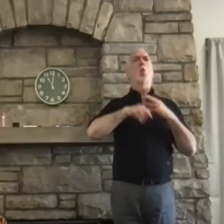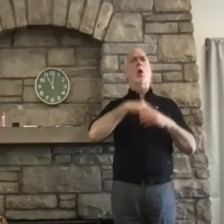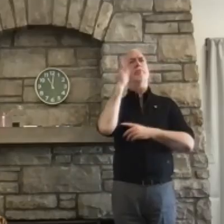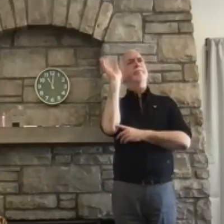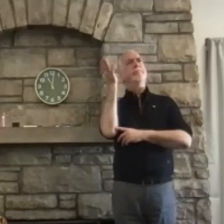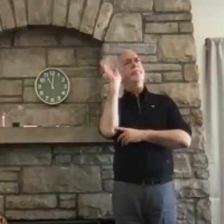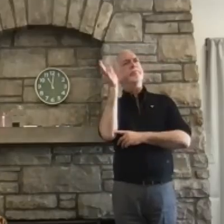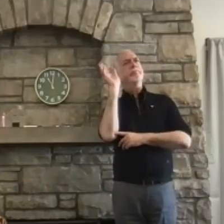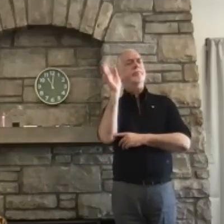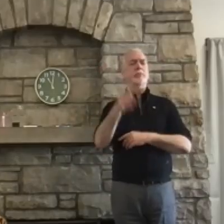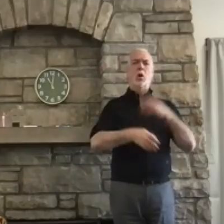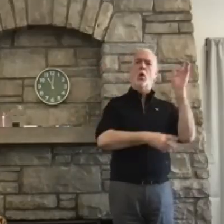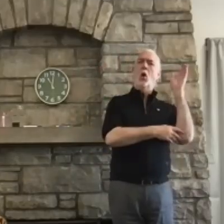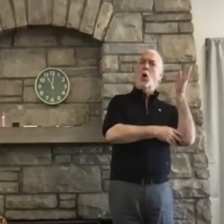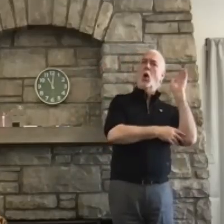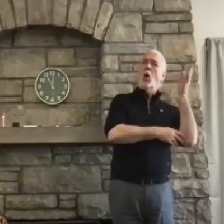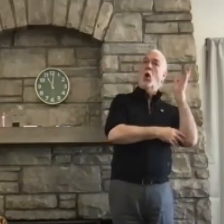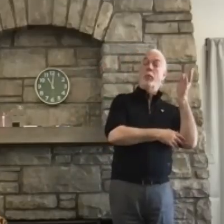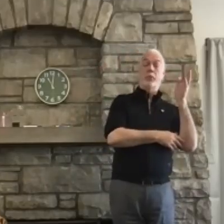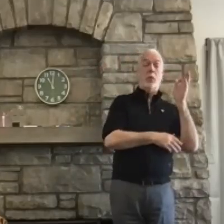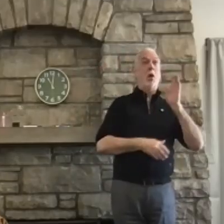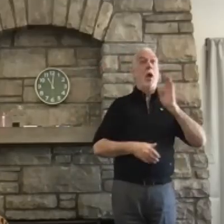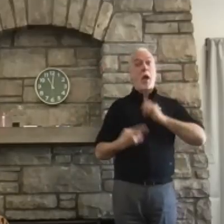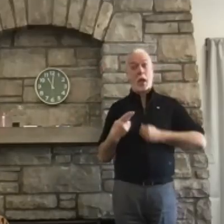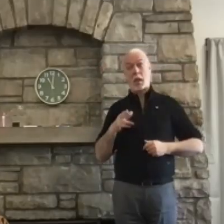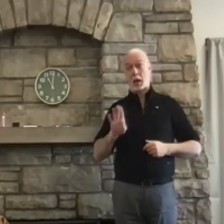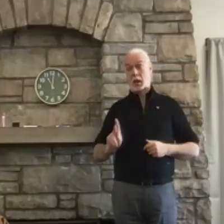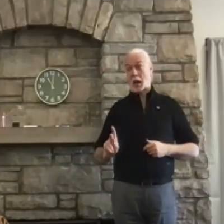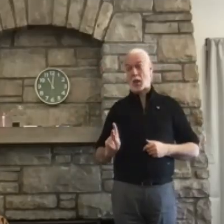Her book was turned into